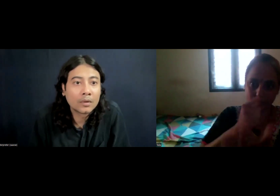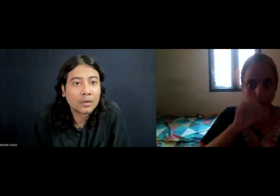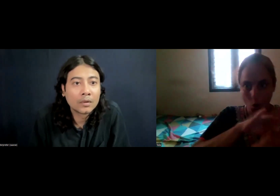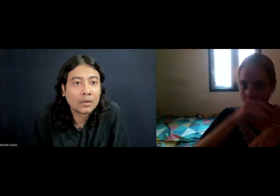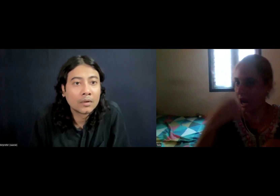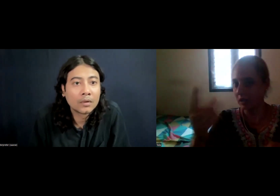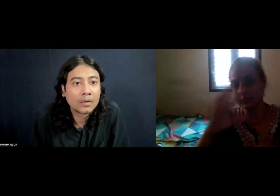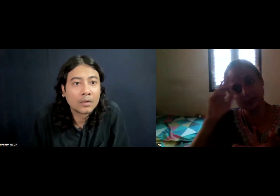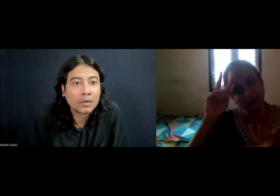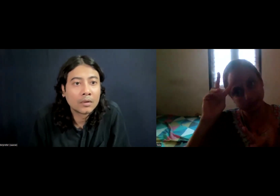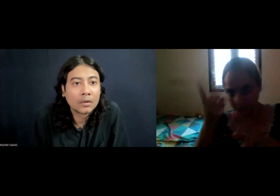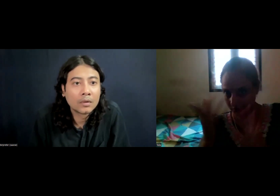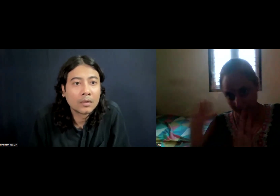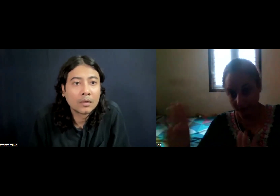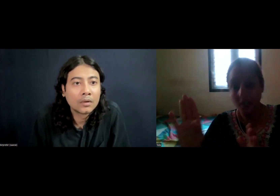So,